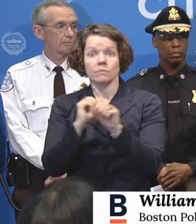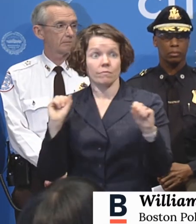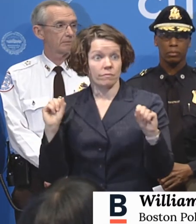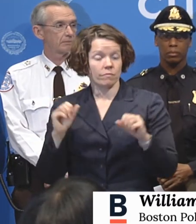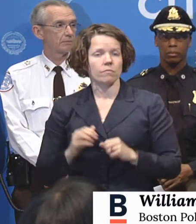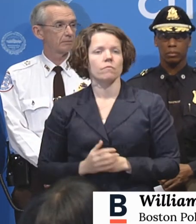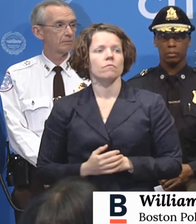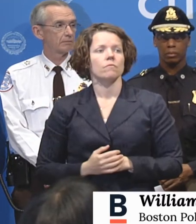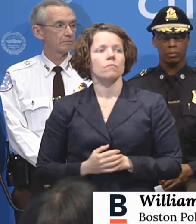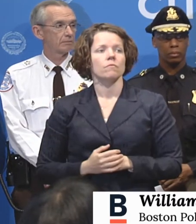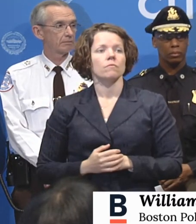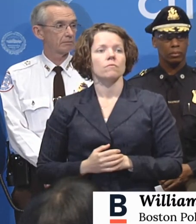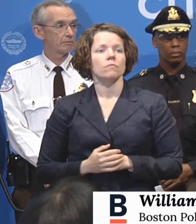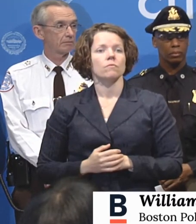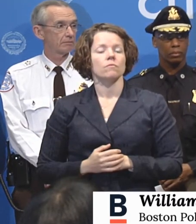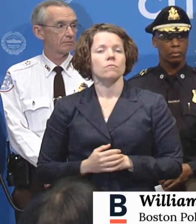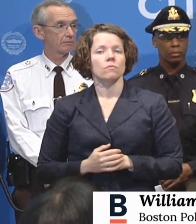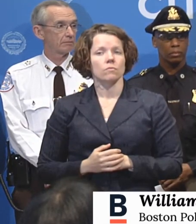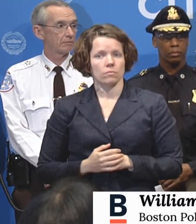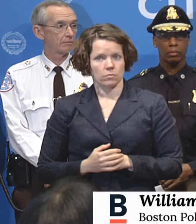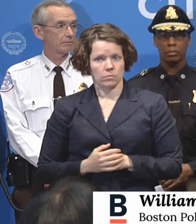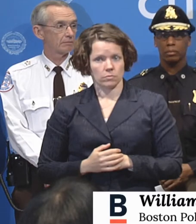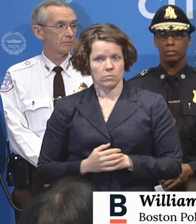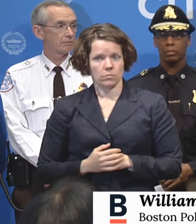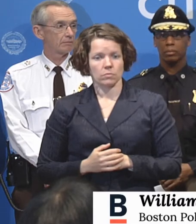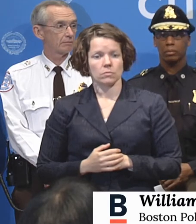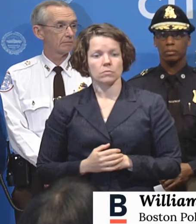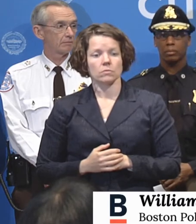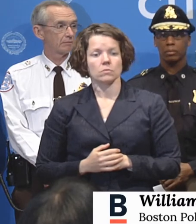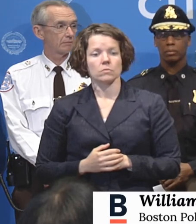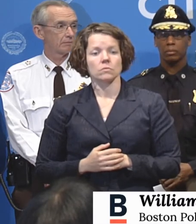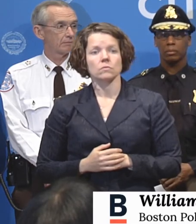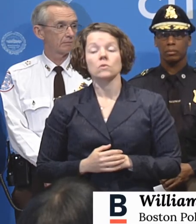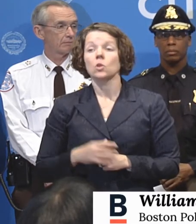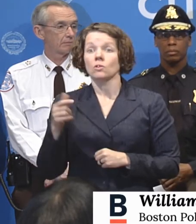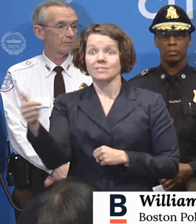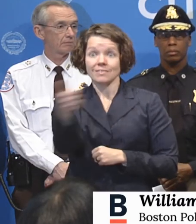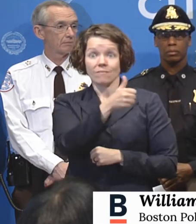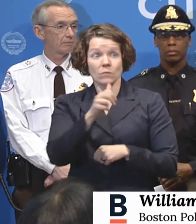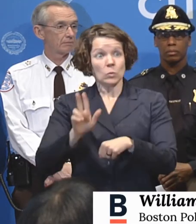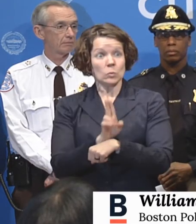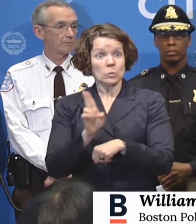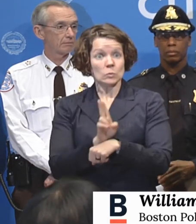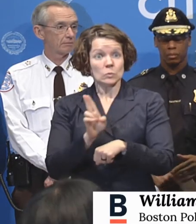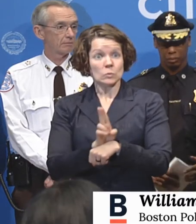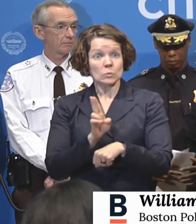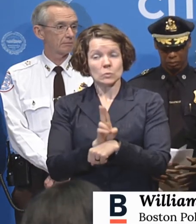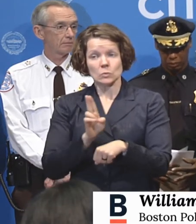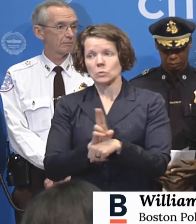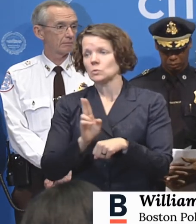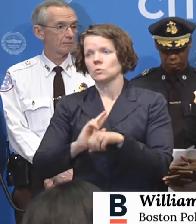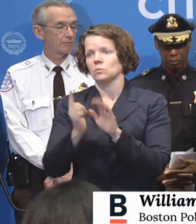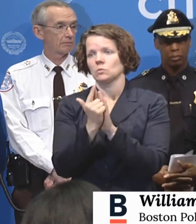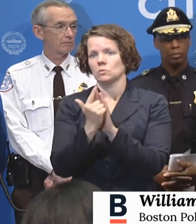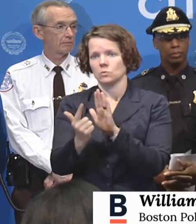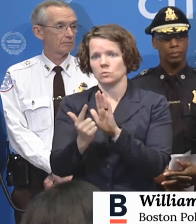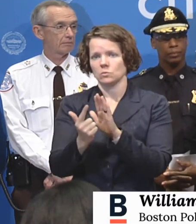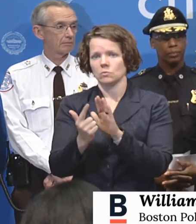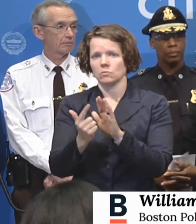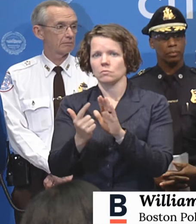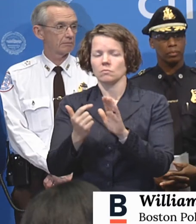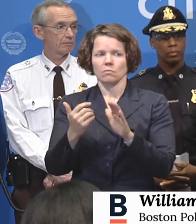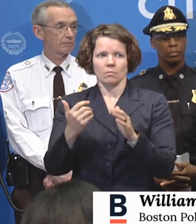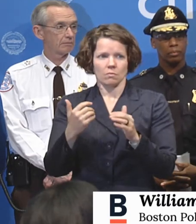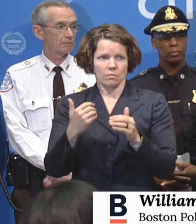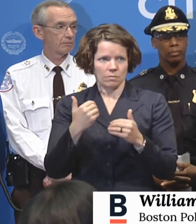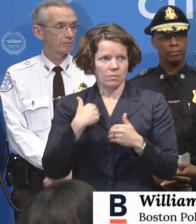There will be no drones being flown against the law, against FAA policy. So we